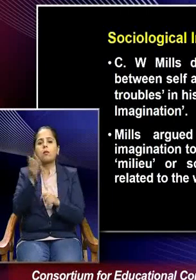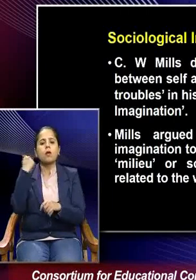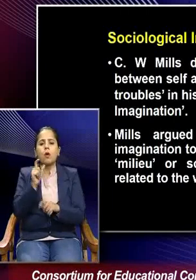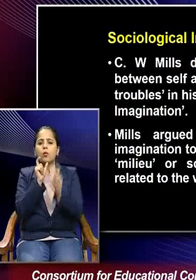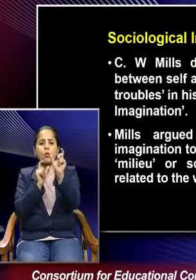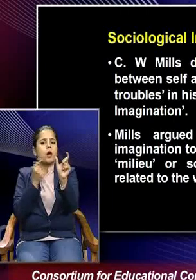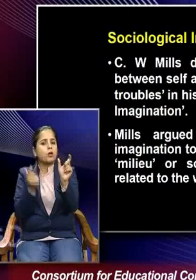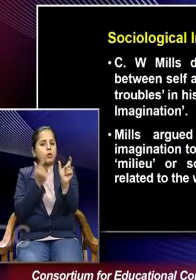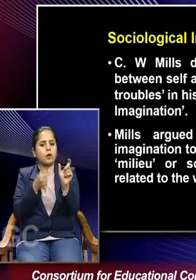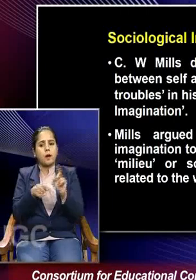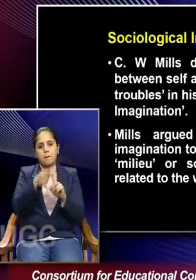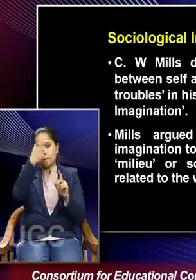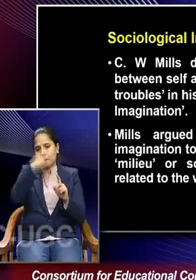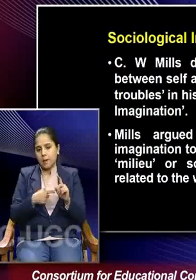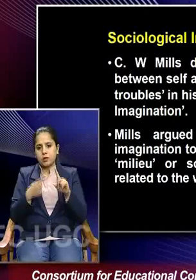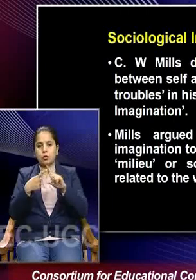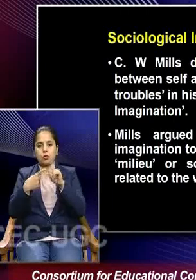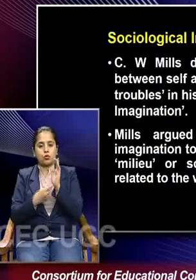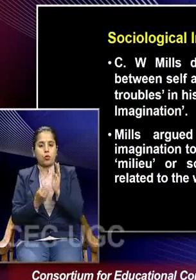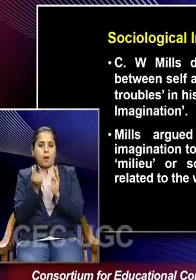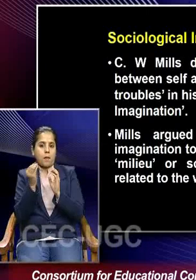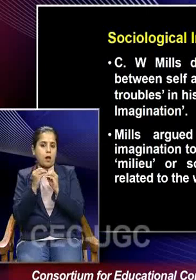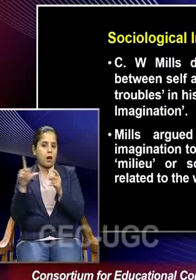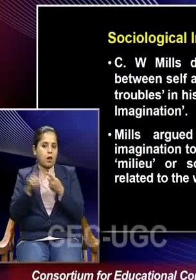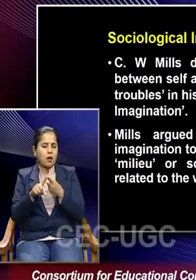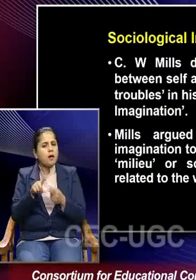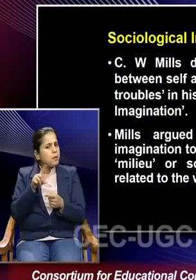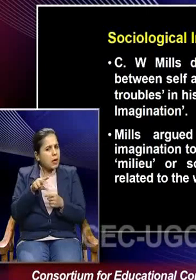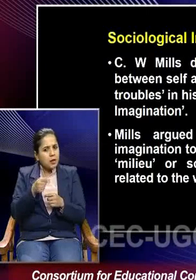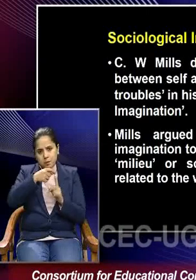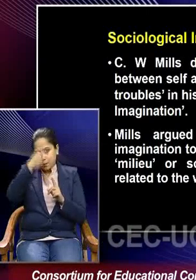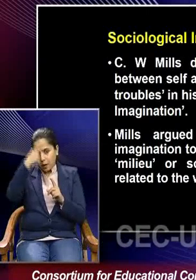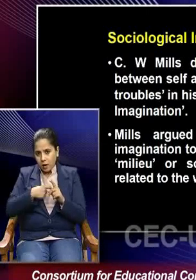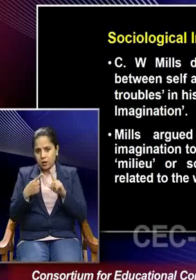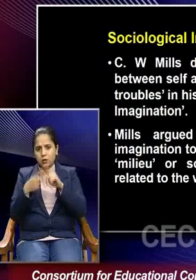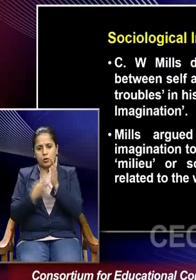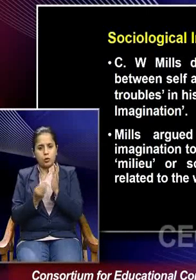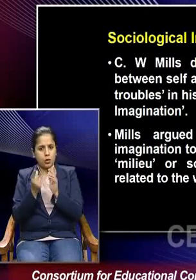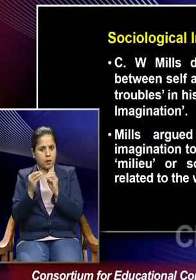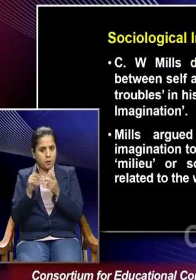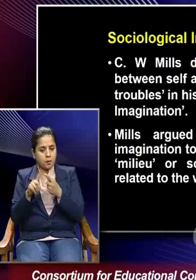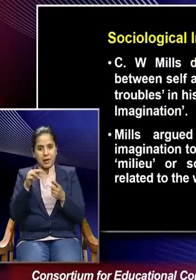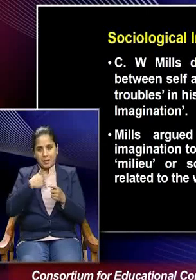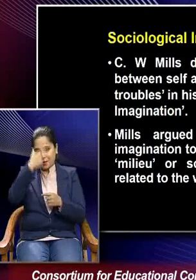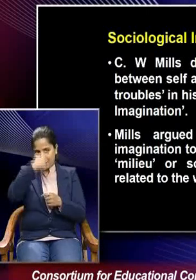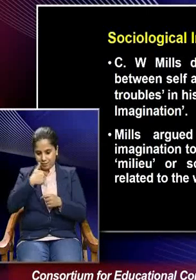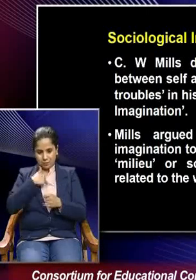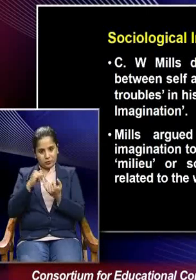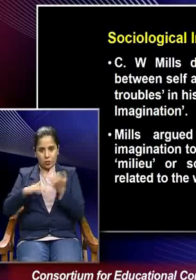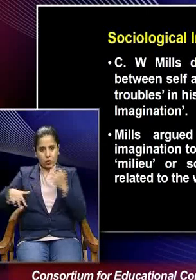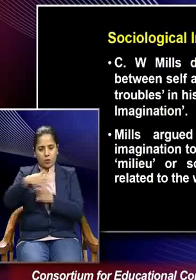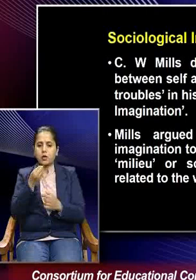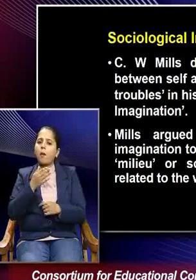term personal trouble. Personal trouble is the sense that as individual in society, we have